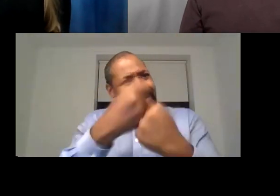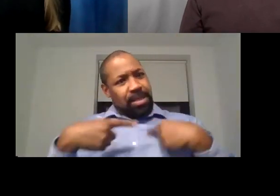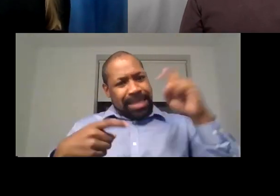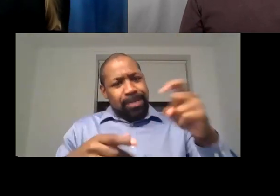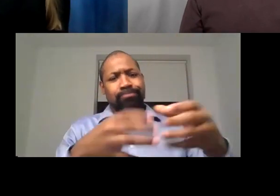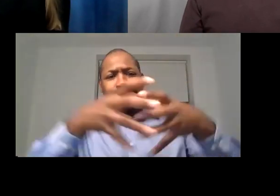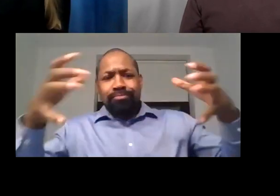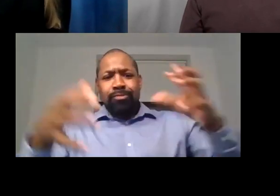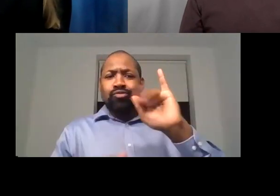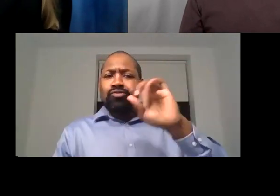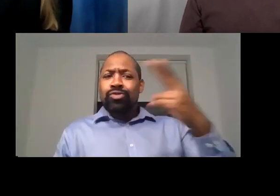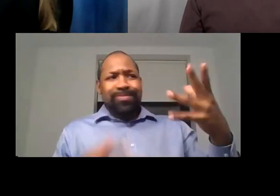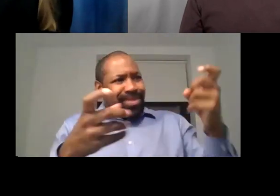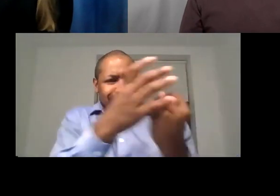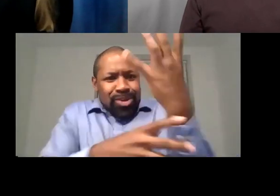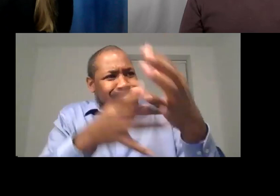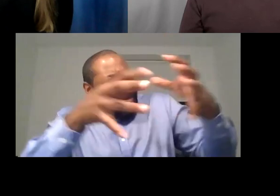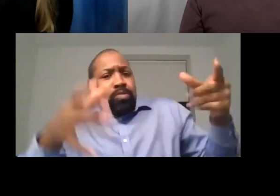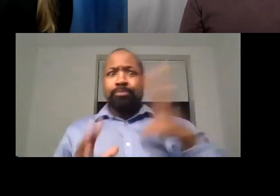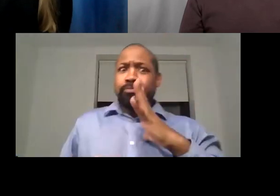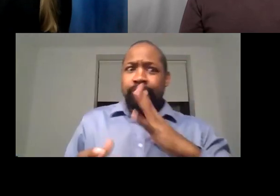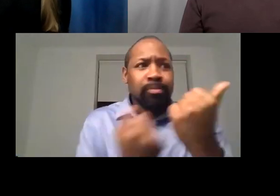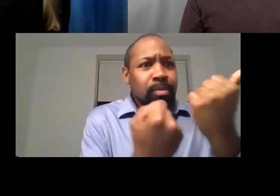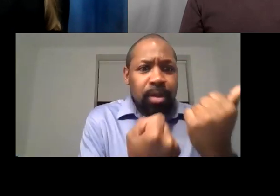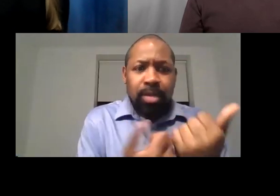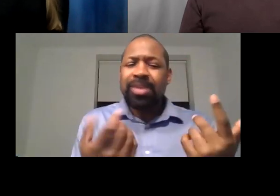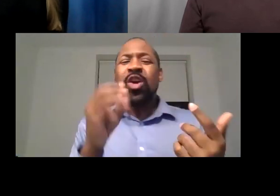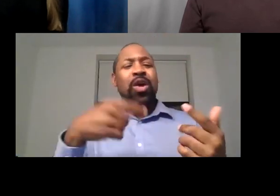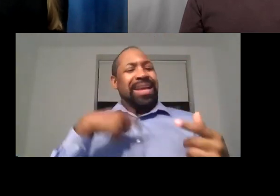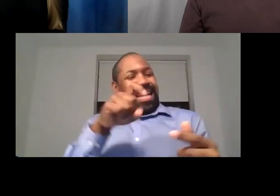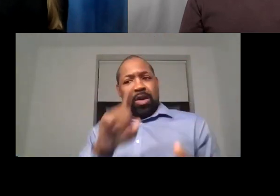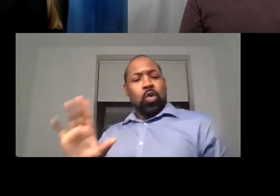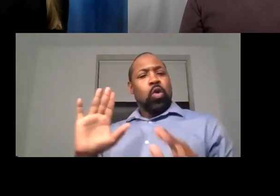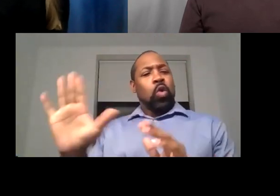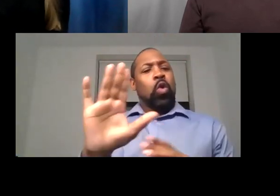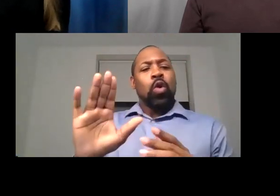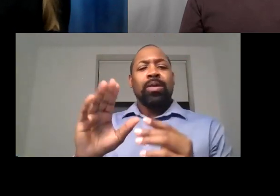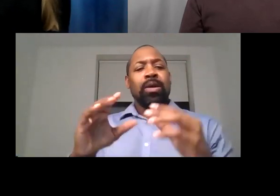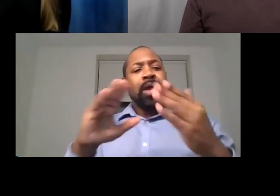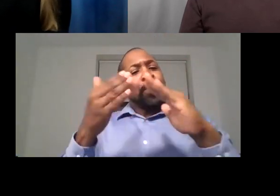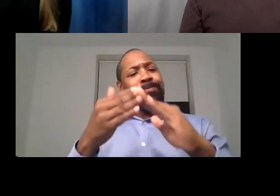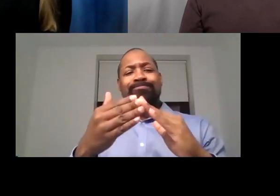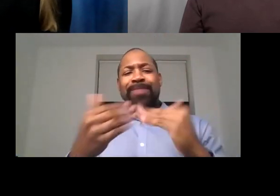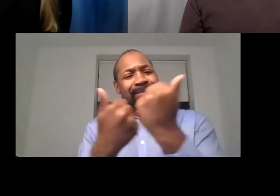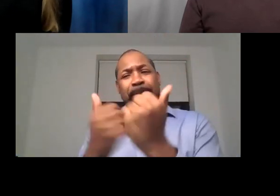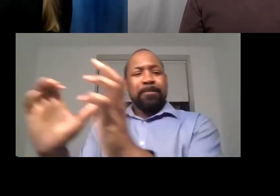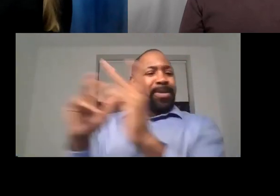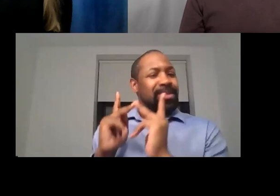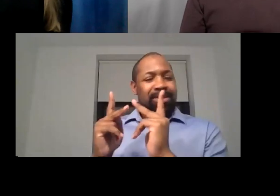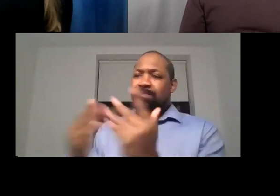only, and the Rhode Island Commission here will only grow as much as the community is fully in support, and that's growing as